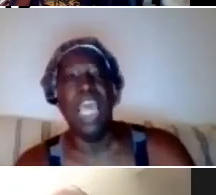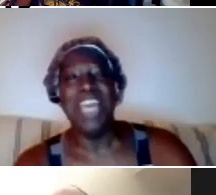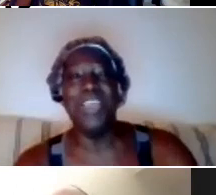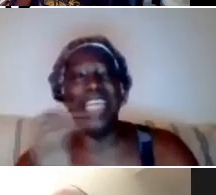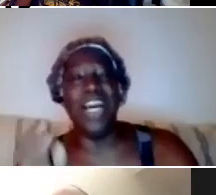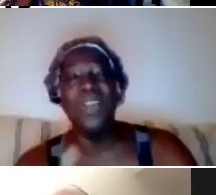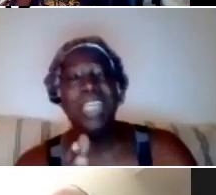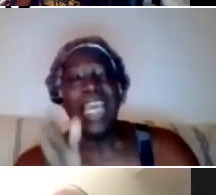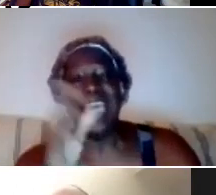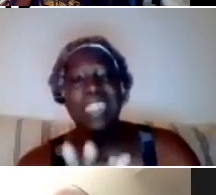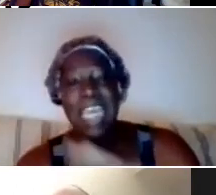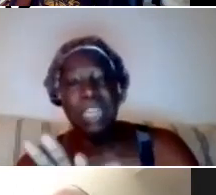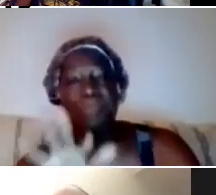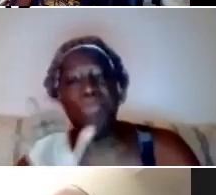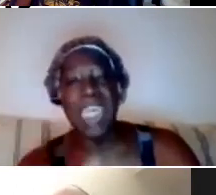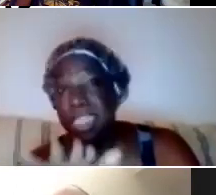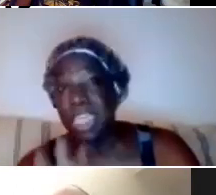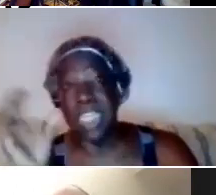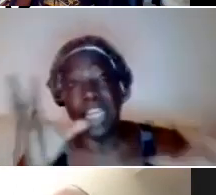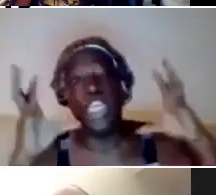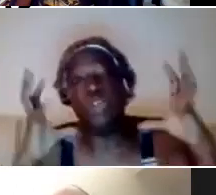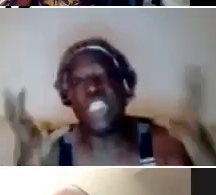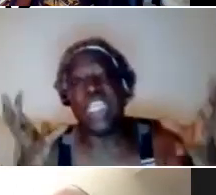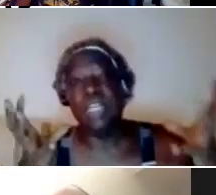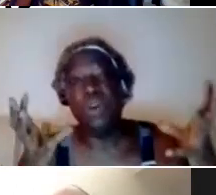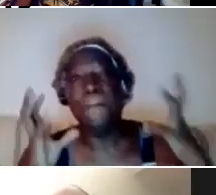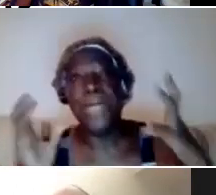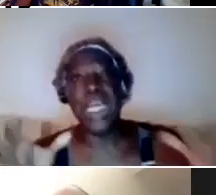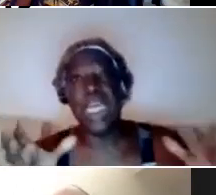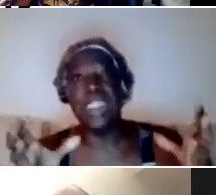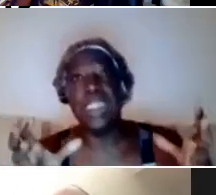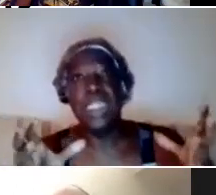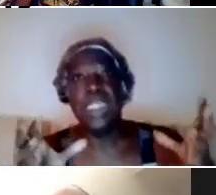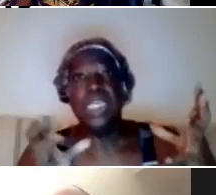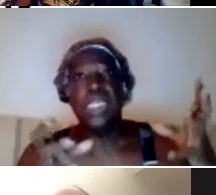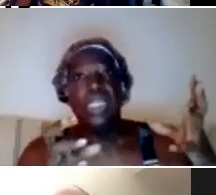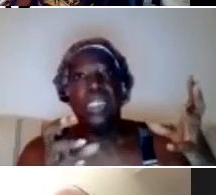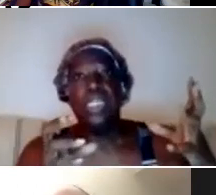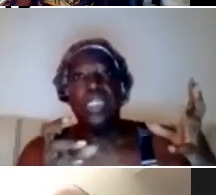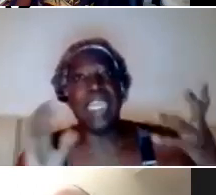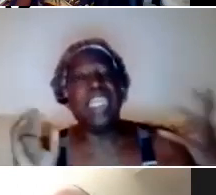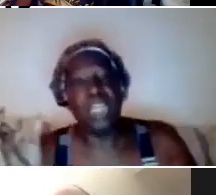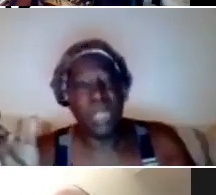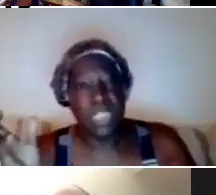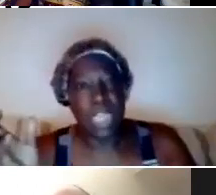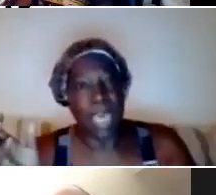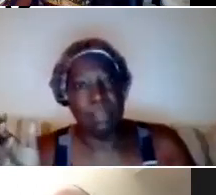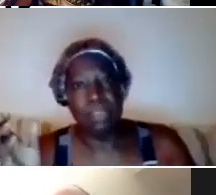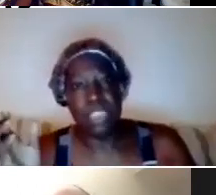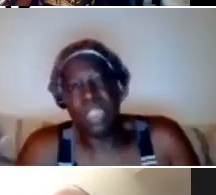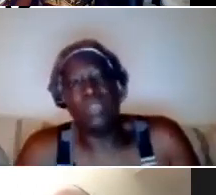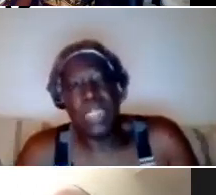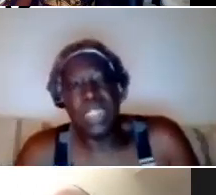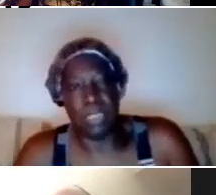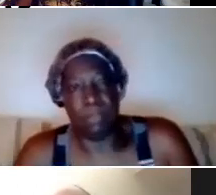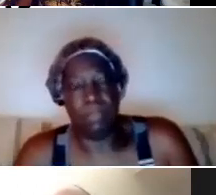Yeah. It's not a huge deal, but they get that question a lot,